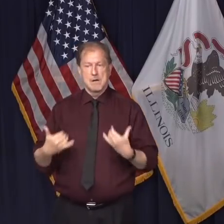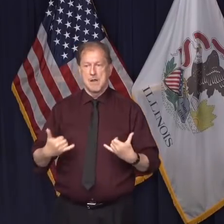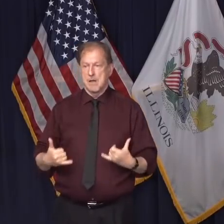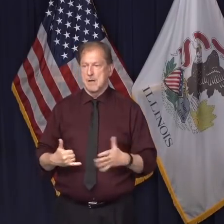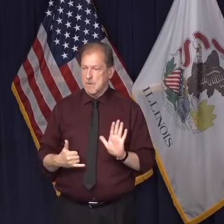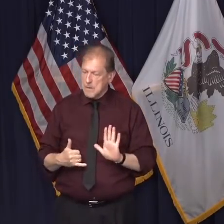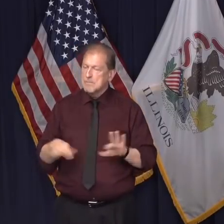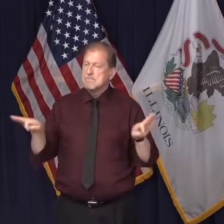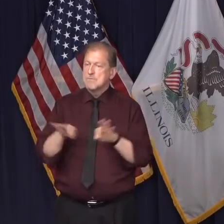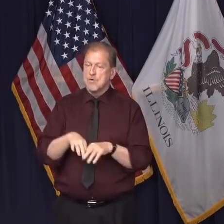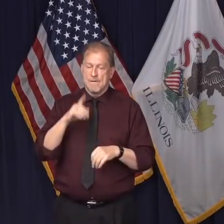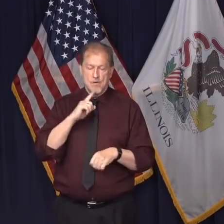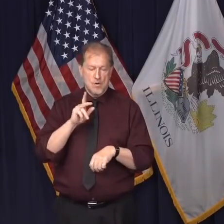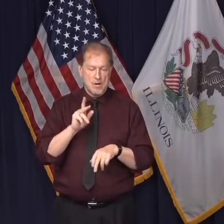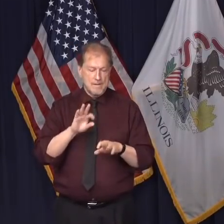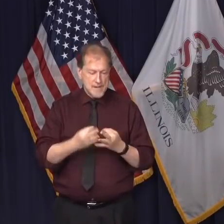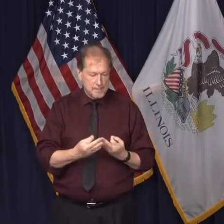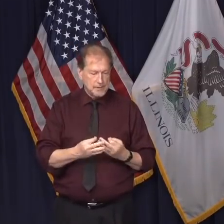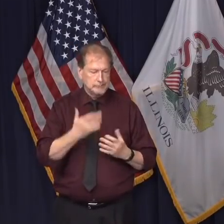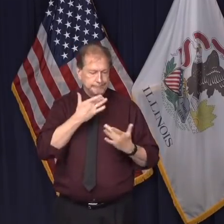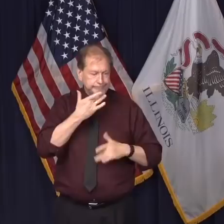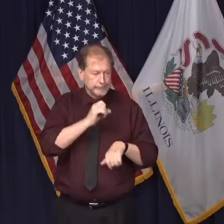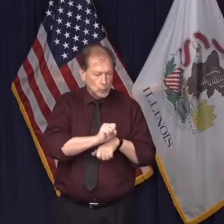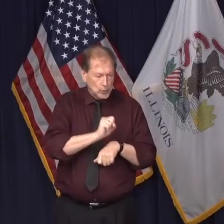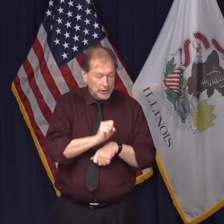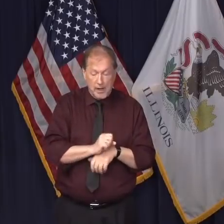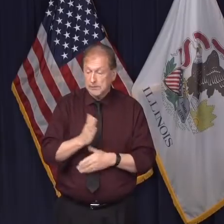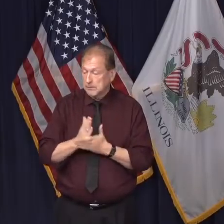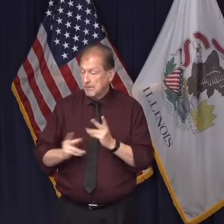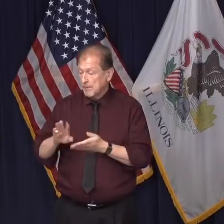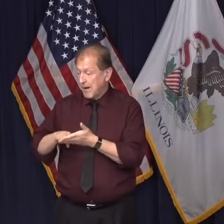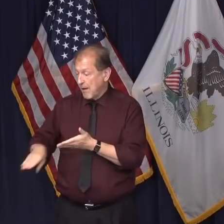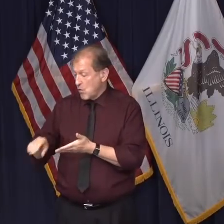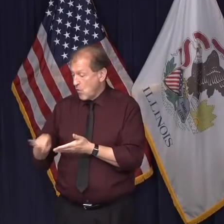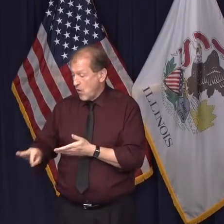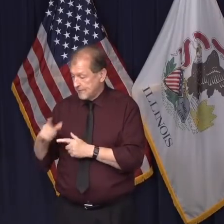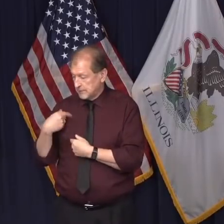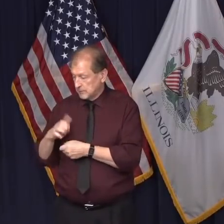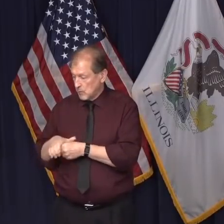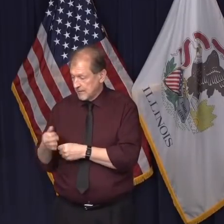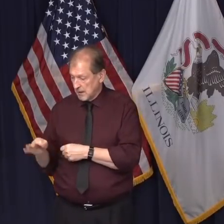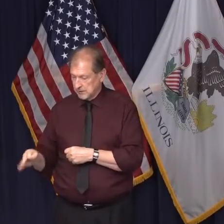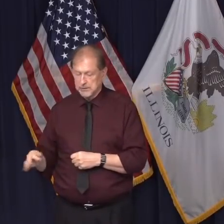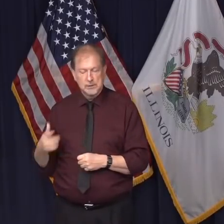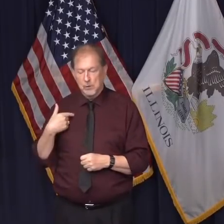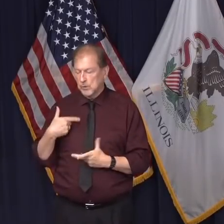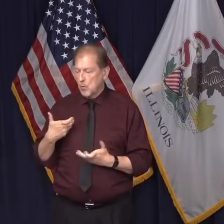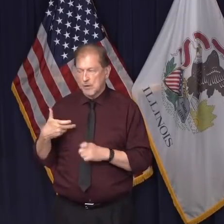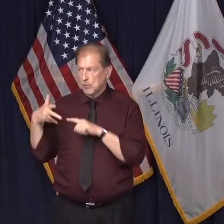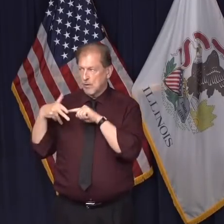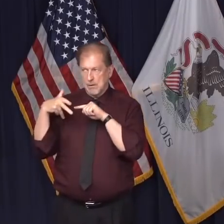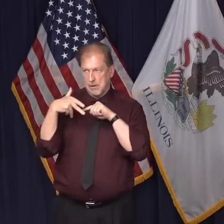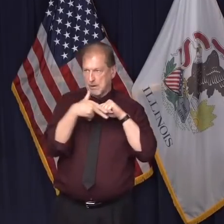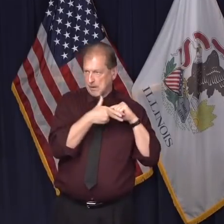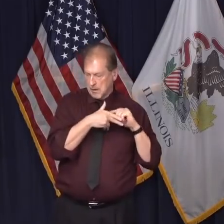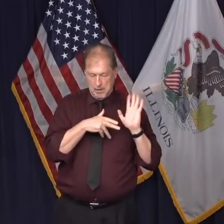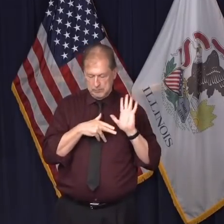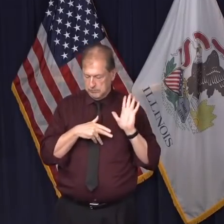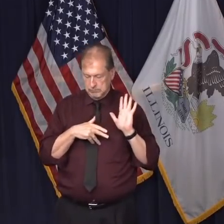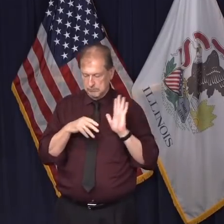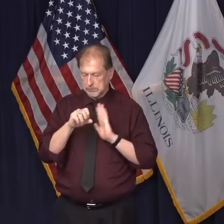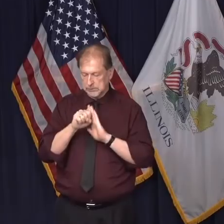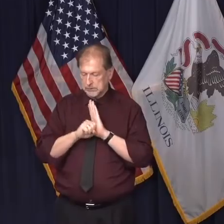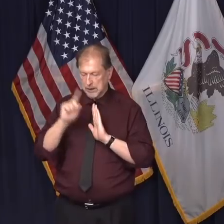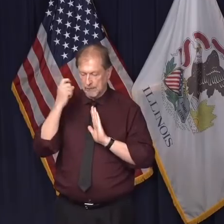working families and for people who've been out of work now as a result of COVID-19, that what we'd like to do is maintain